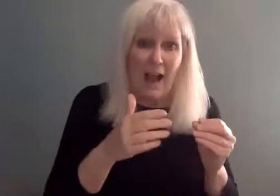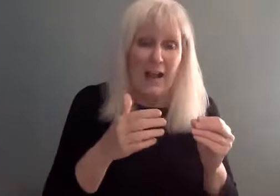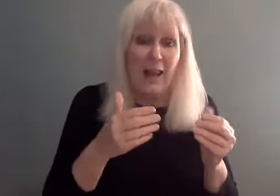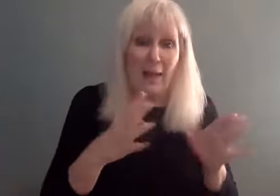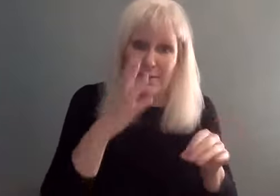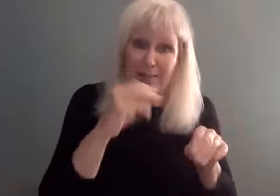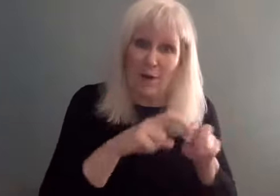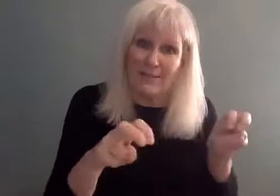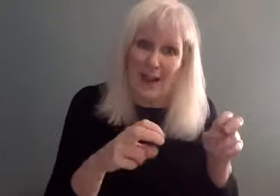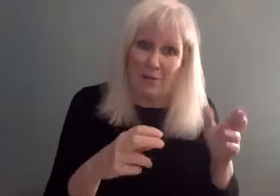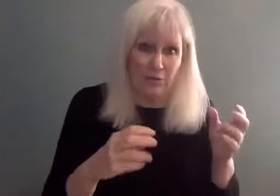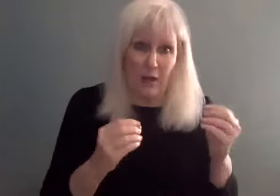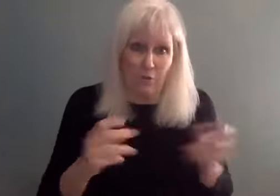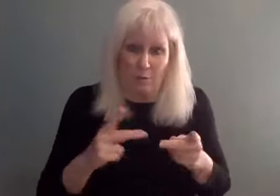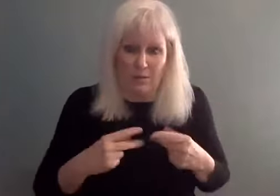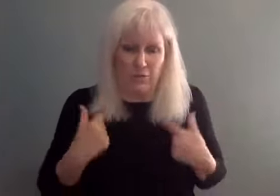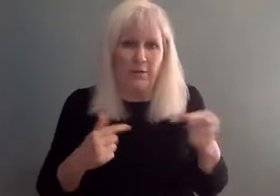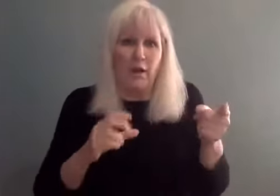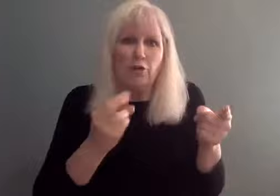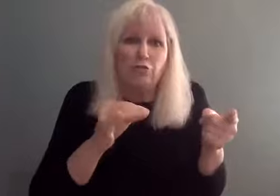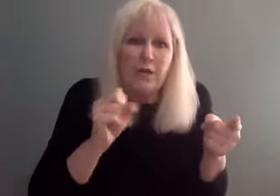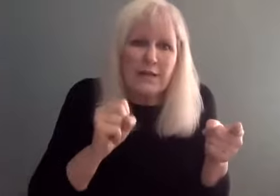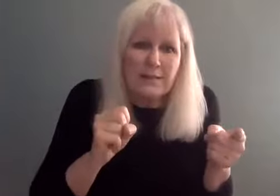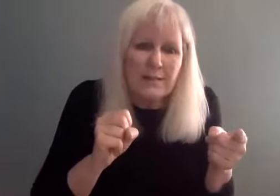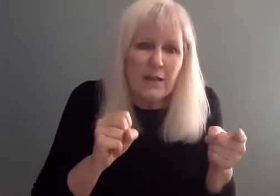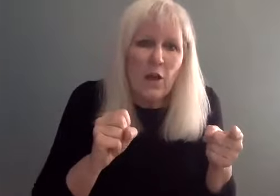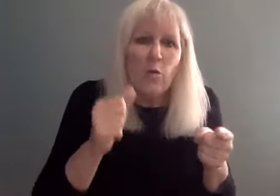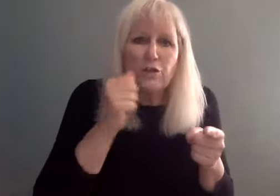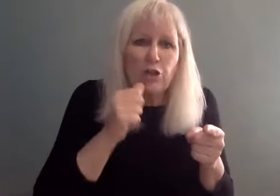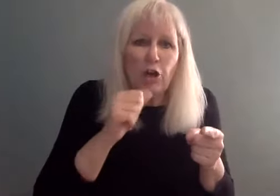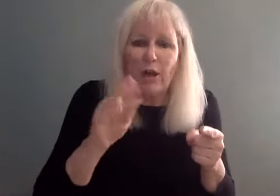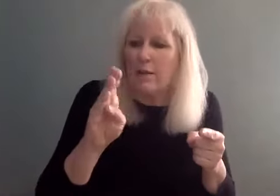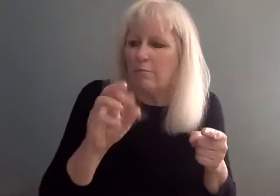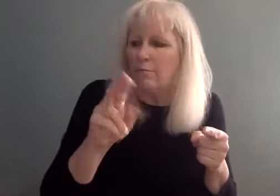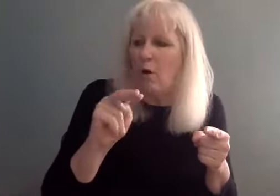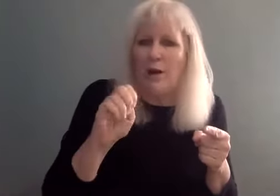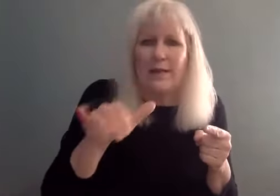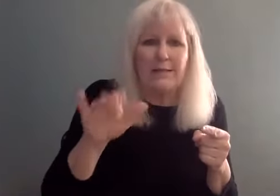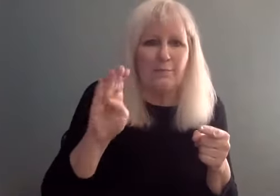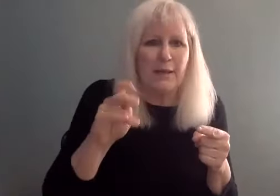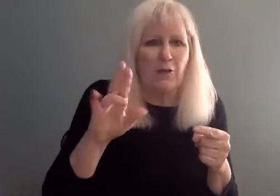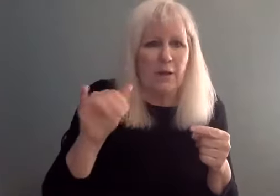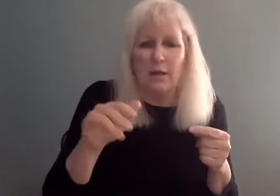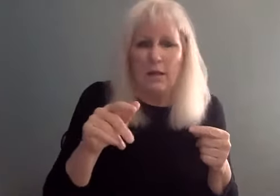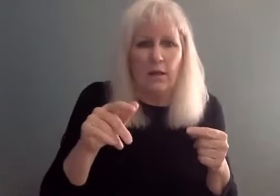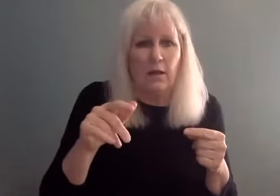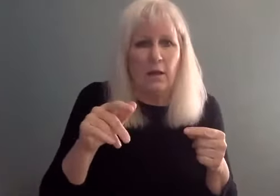nowhere to go. Chris was the girl in Barney's Beanery with her head on the bar on a book of Alcoholics Anonymous, almost passed